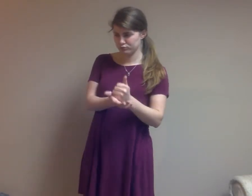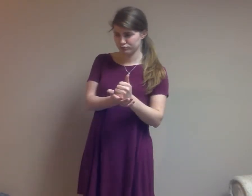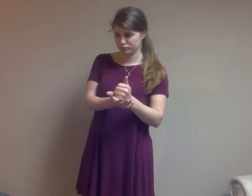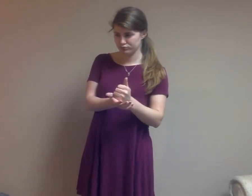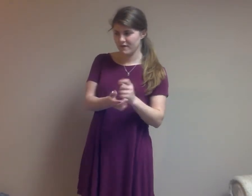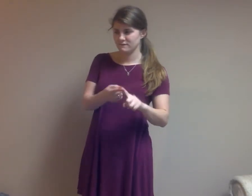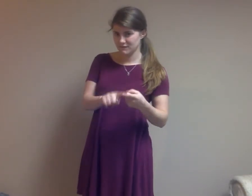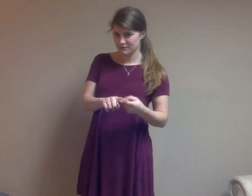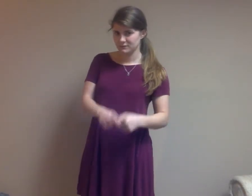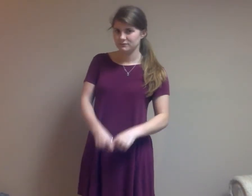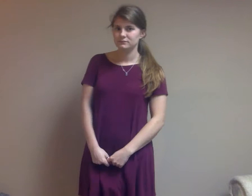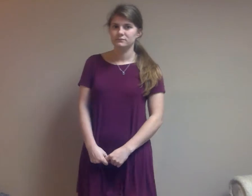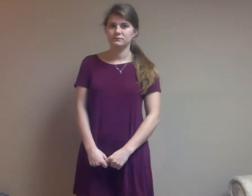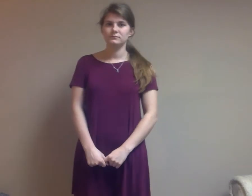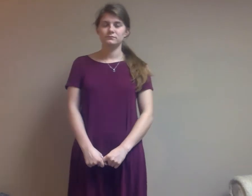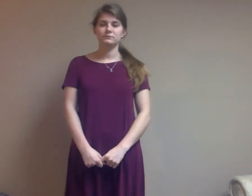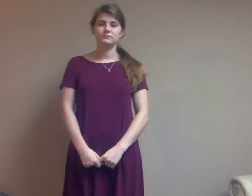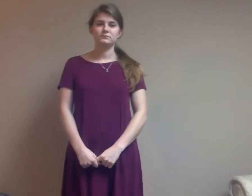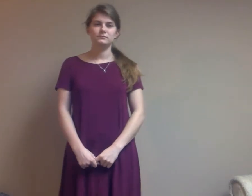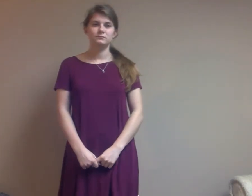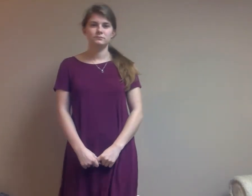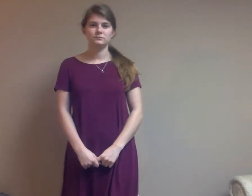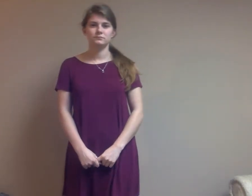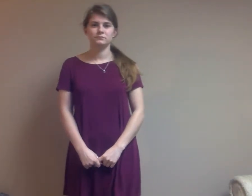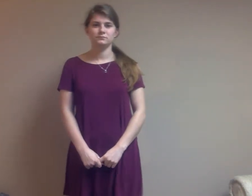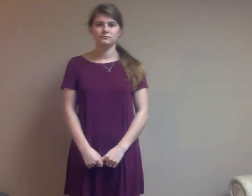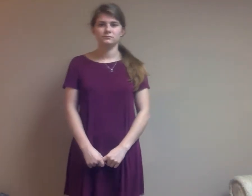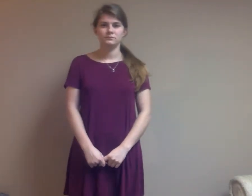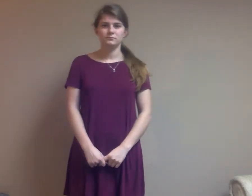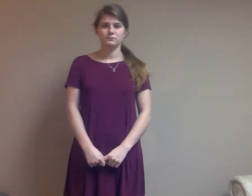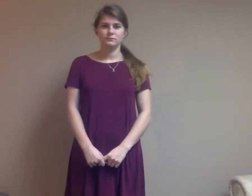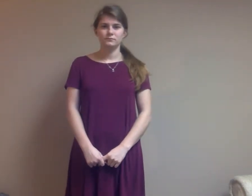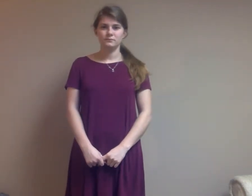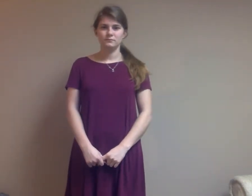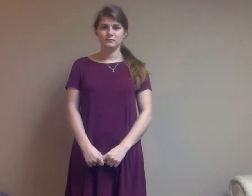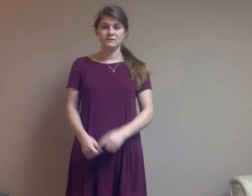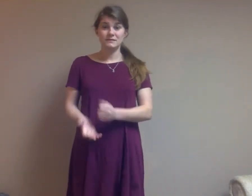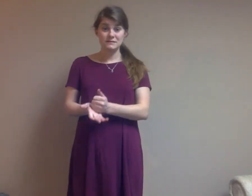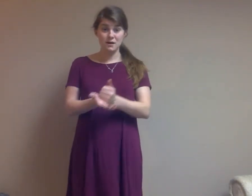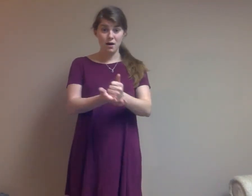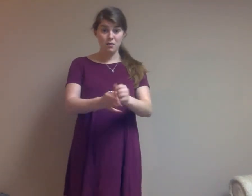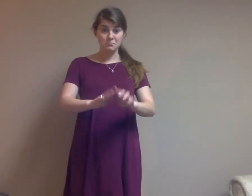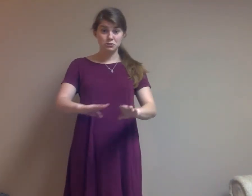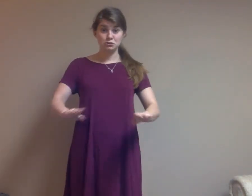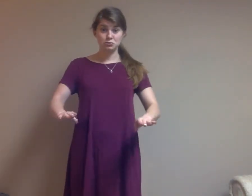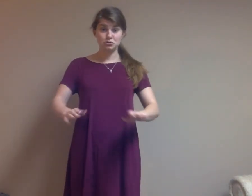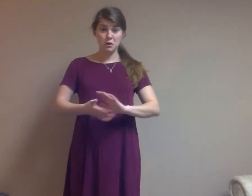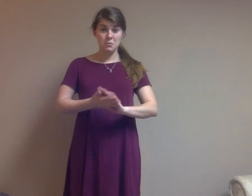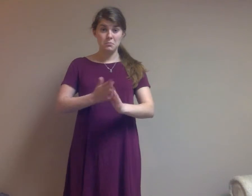In order to settle the boarders as quickly as possible, for the first week, the school urges parents not to call their